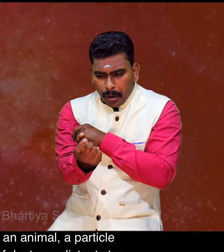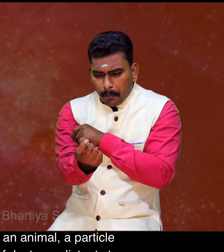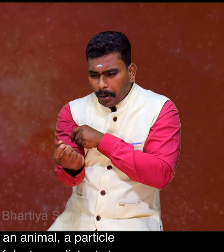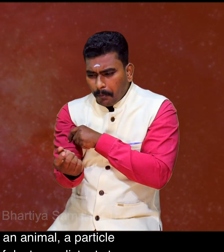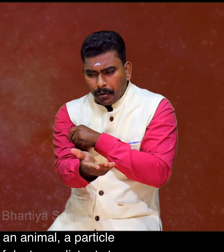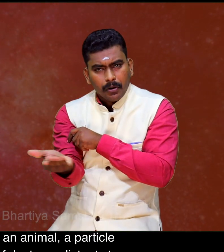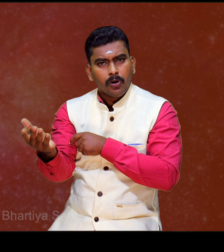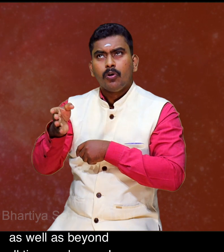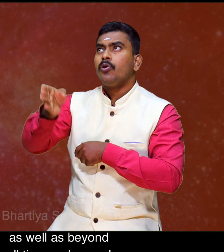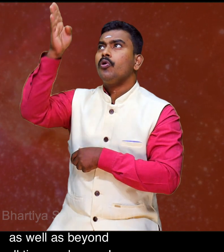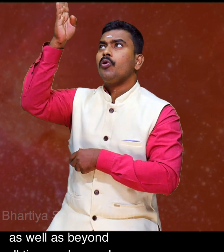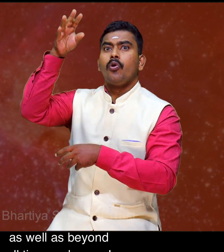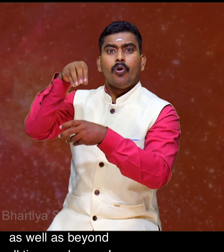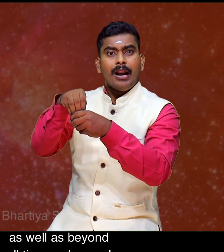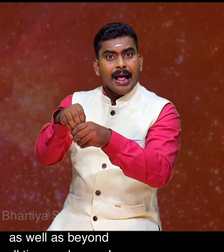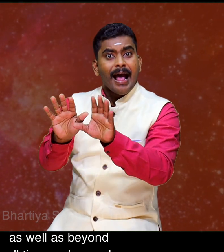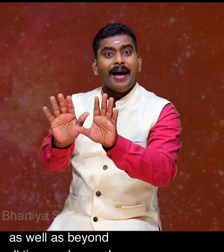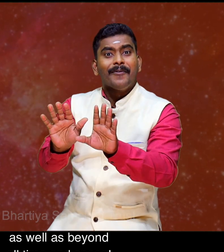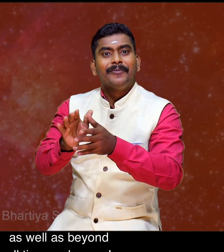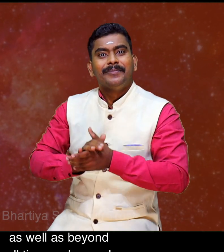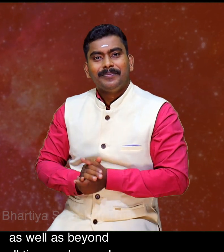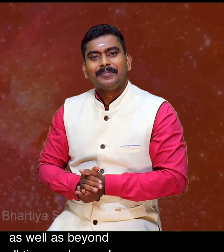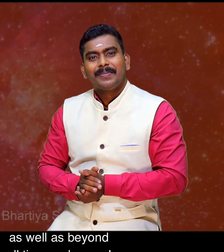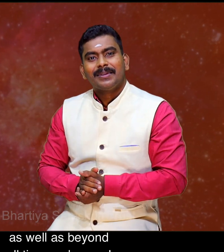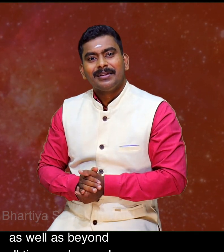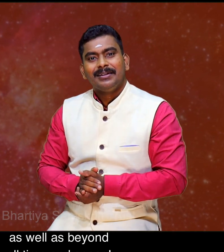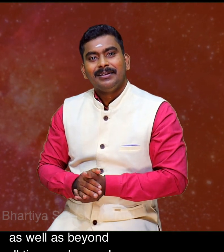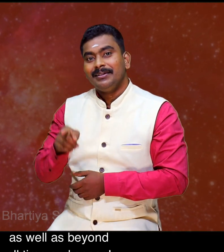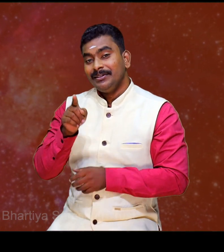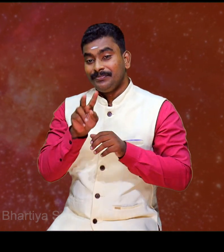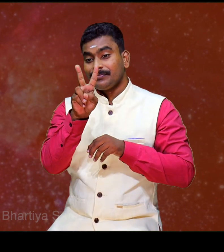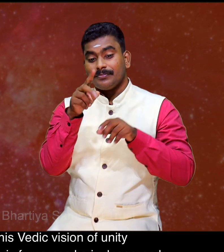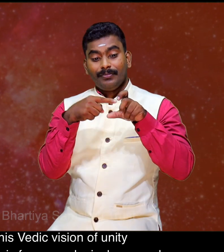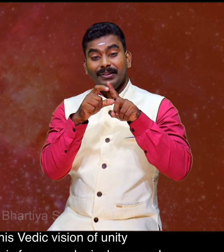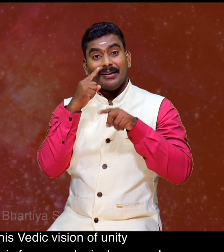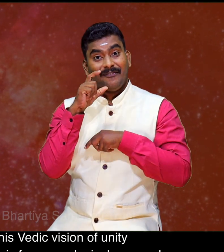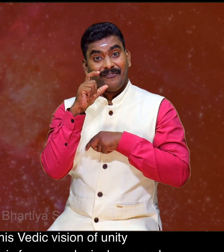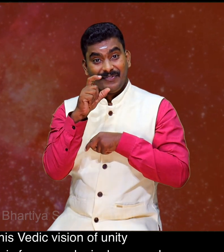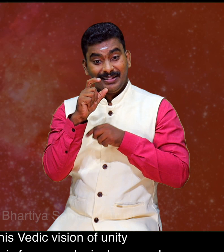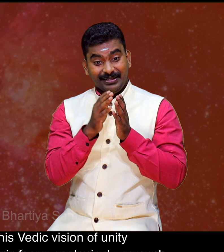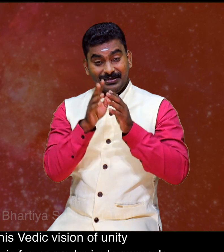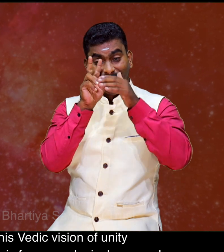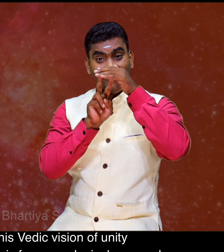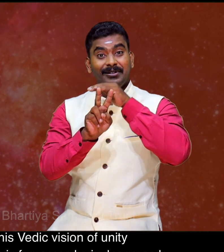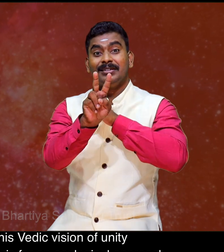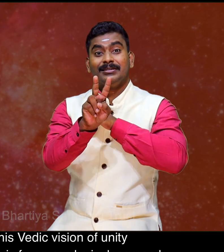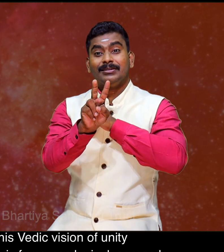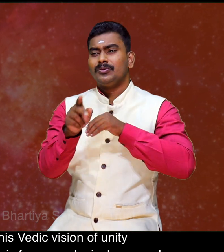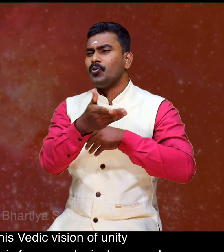distant star, as well as beyond all time and space. This Vedic vision of unity is the